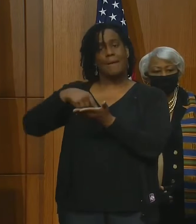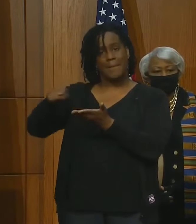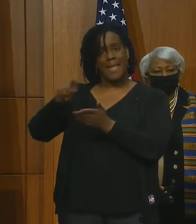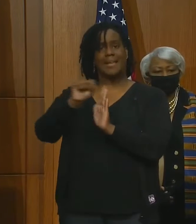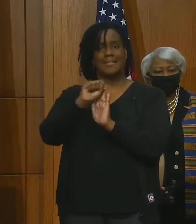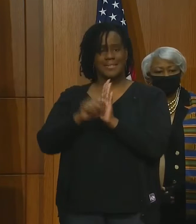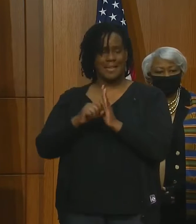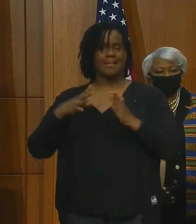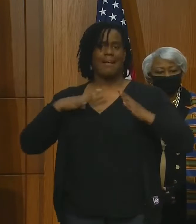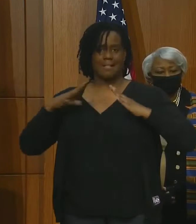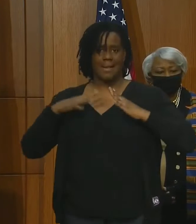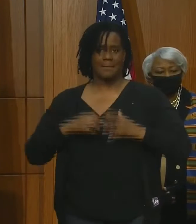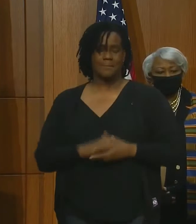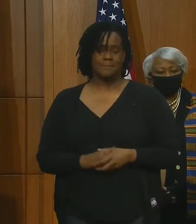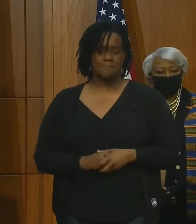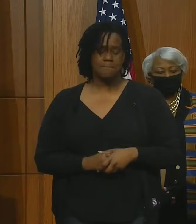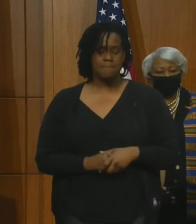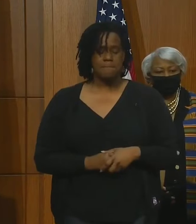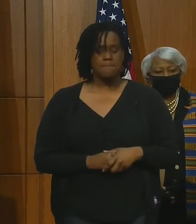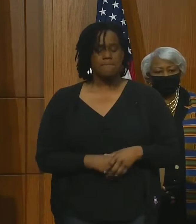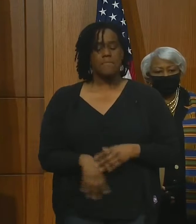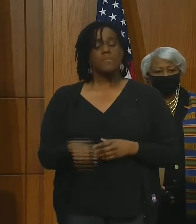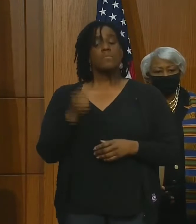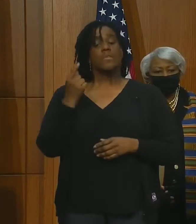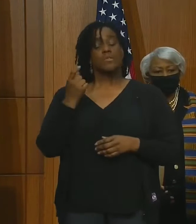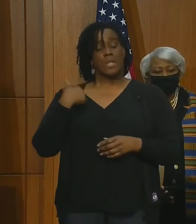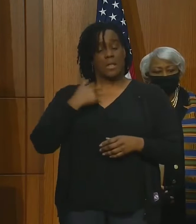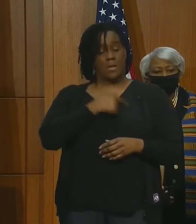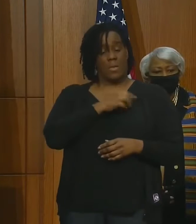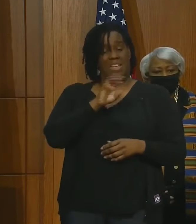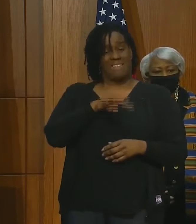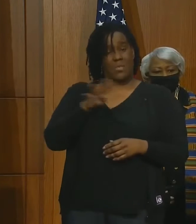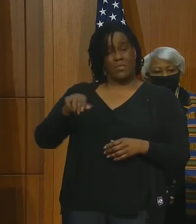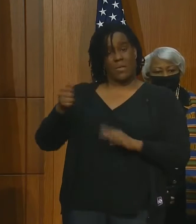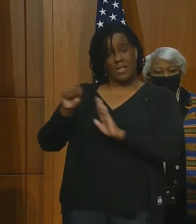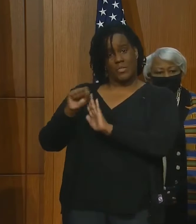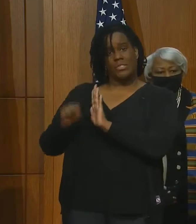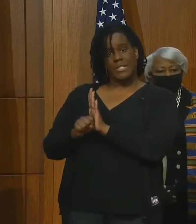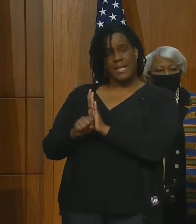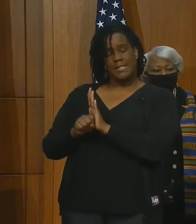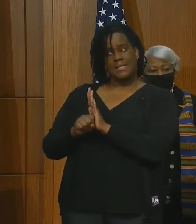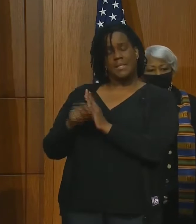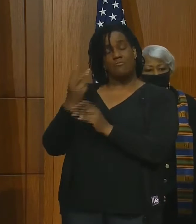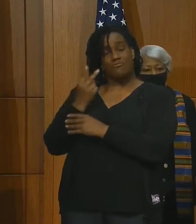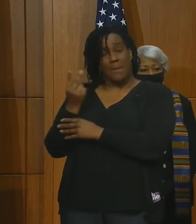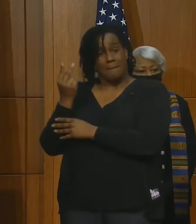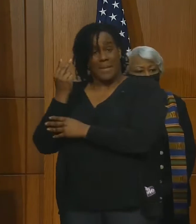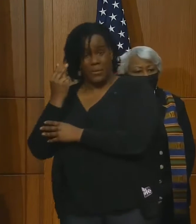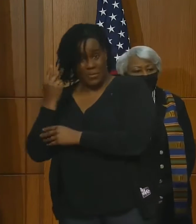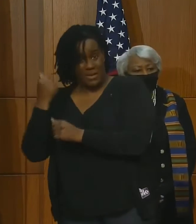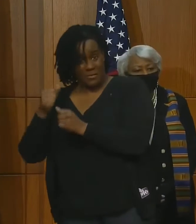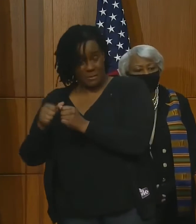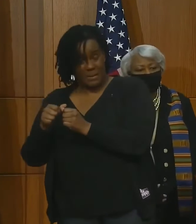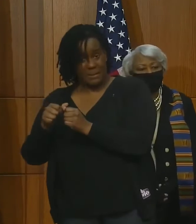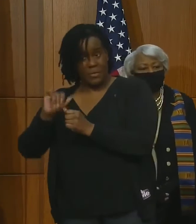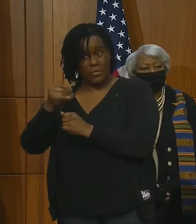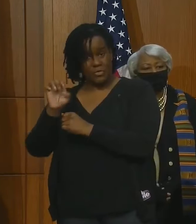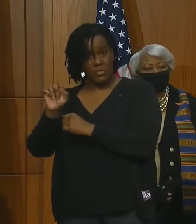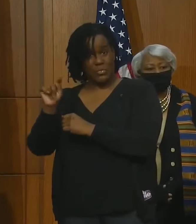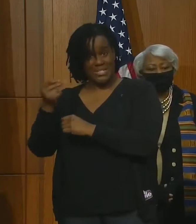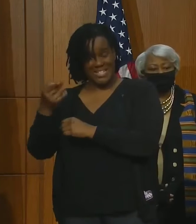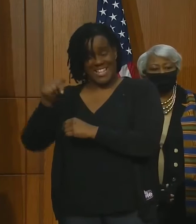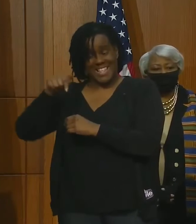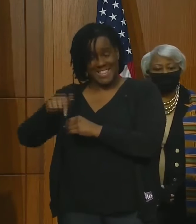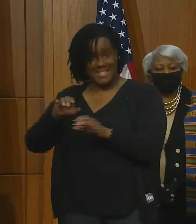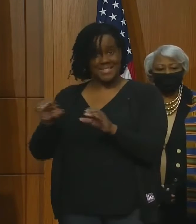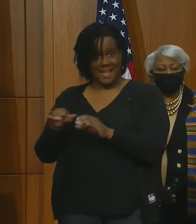state holiday. While we and 44 other states ceremonially commemorate Juneteenth, this action